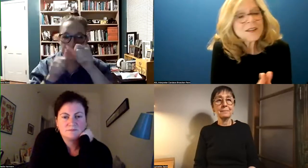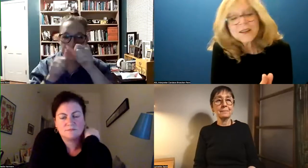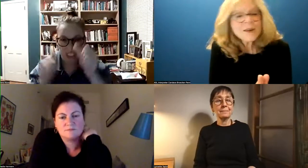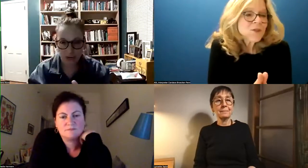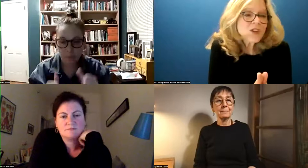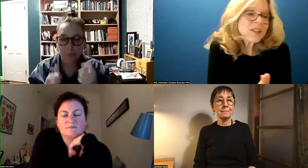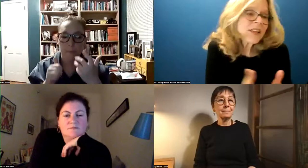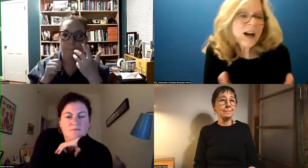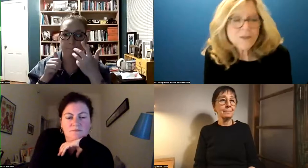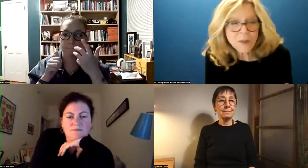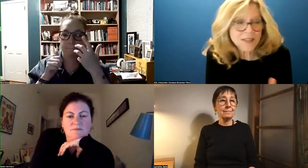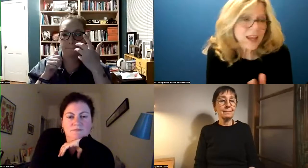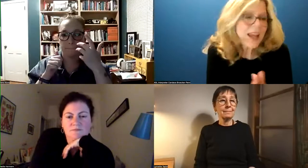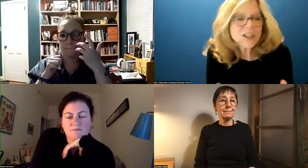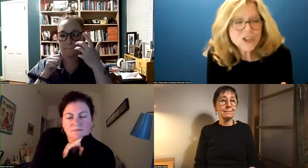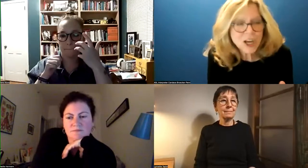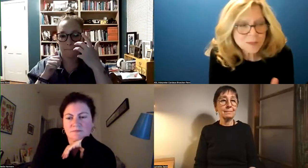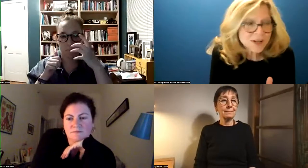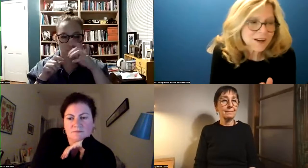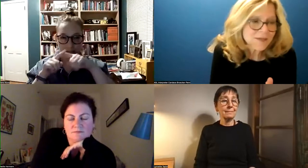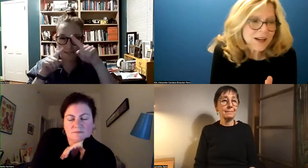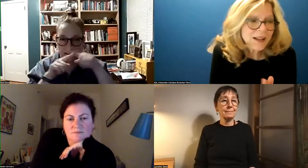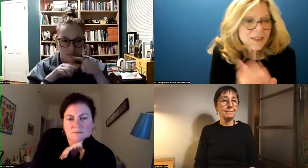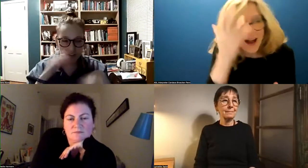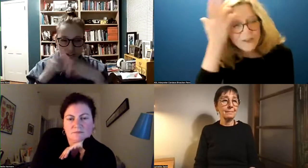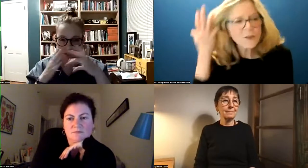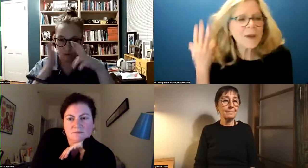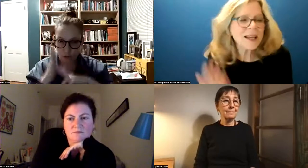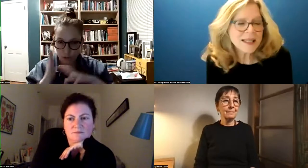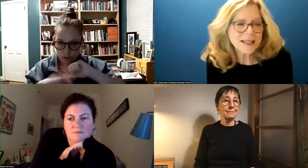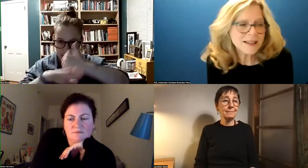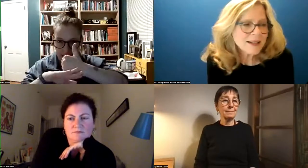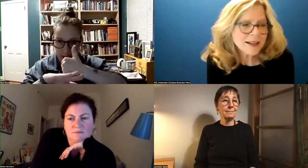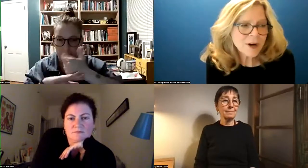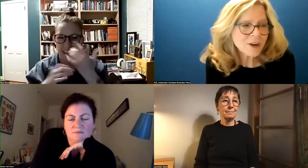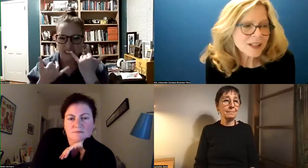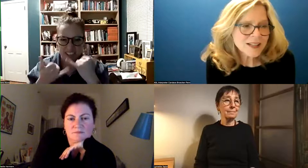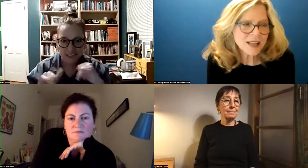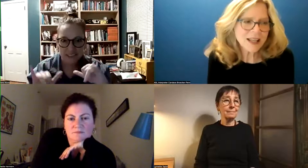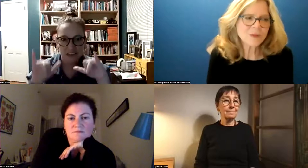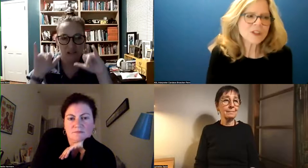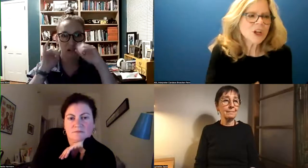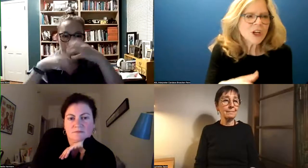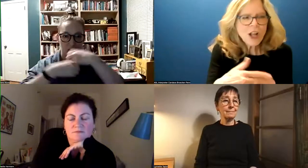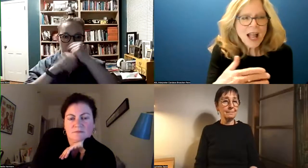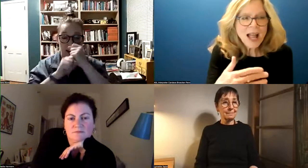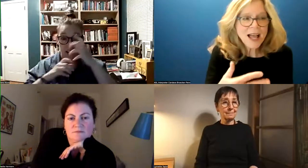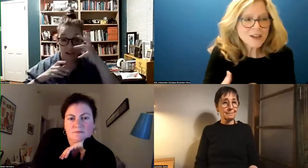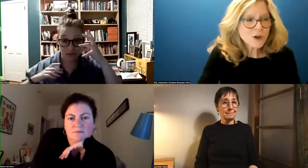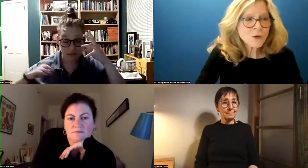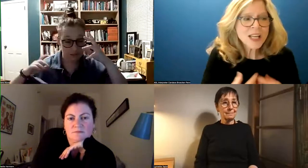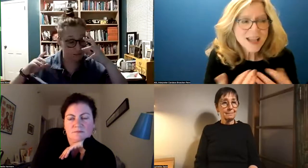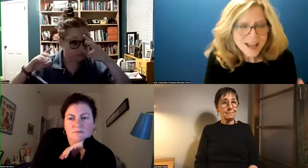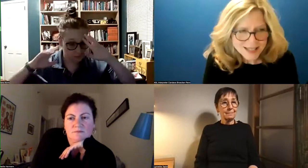using just the alphabet, the hand shapes of the alphabet in American Sign Language,